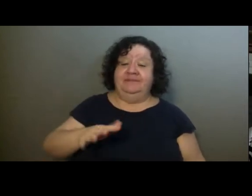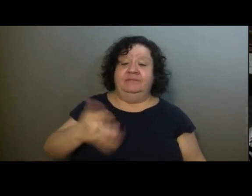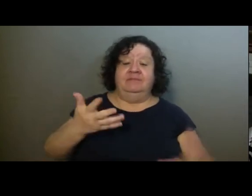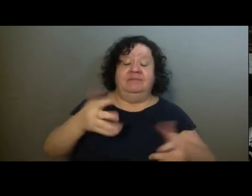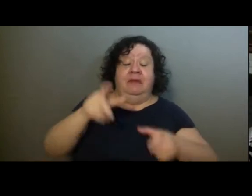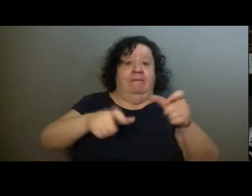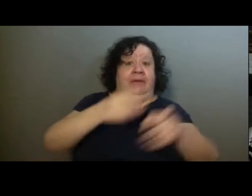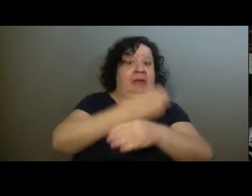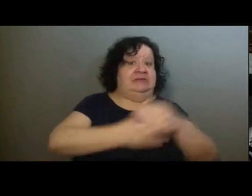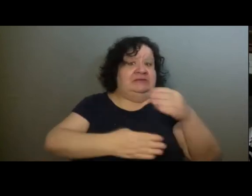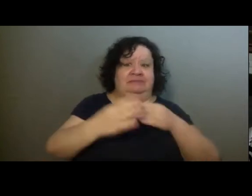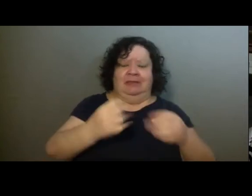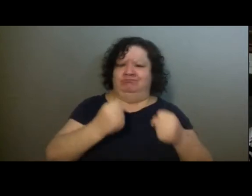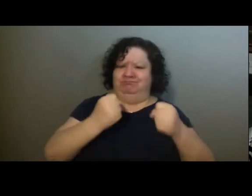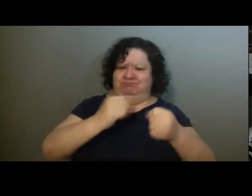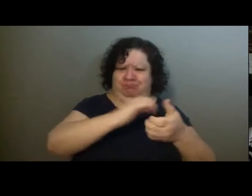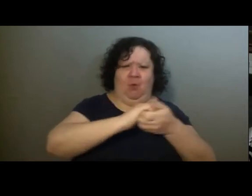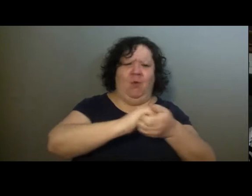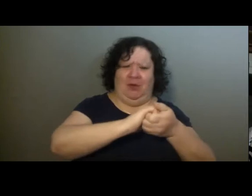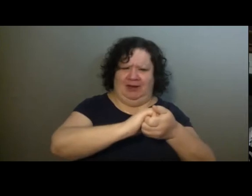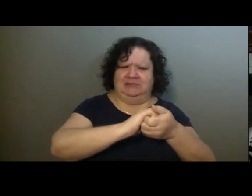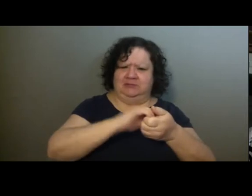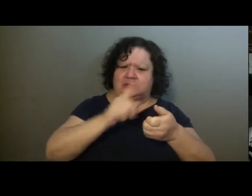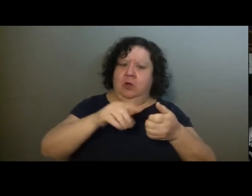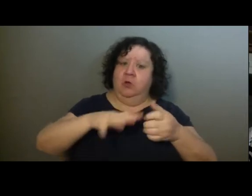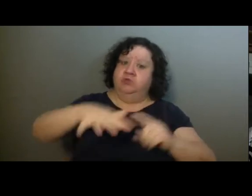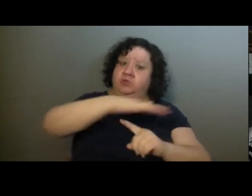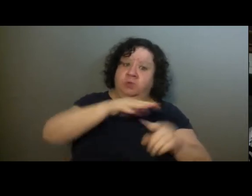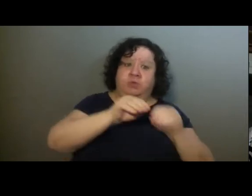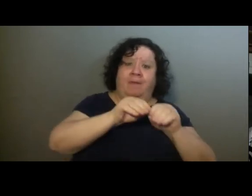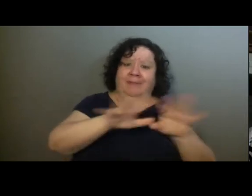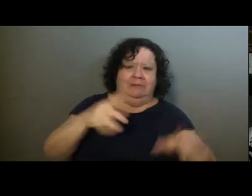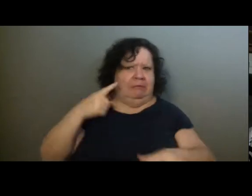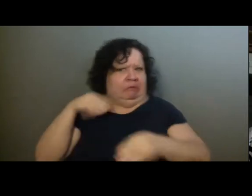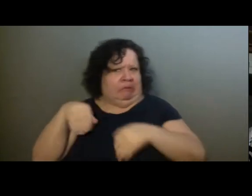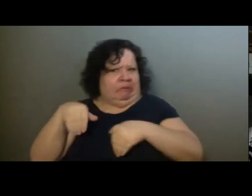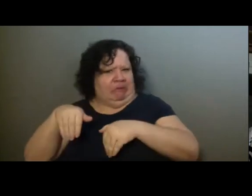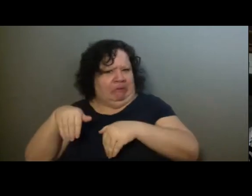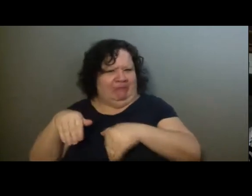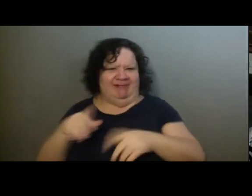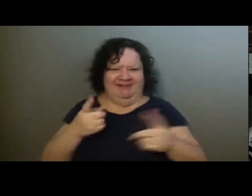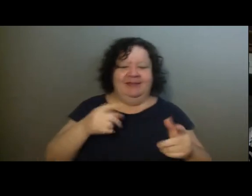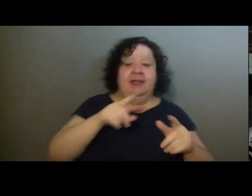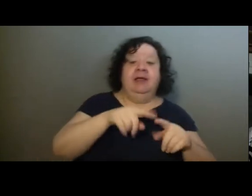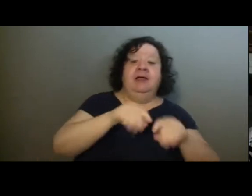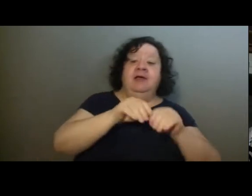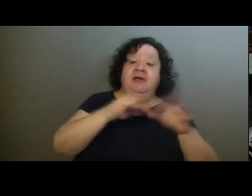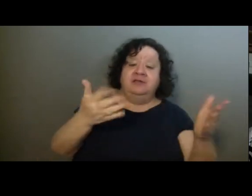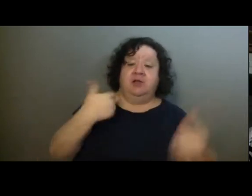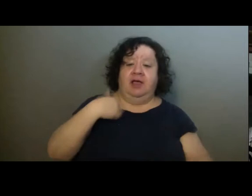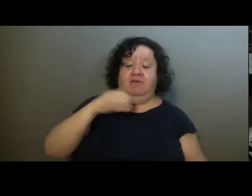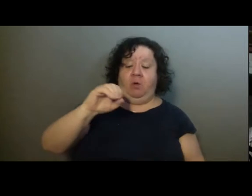are established in countries. Then the OPDs then take this information and then disseminate to their members, to their target